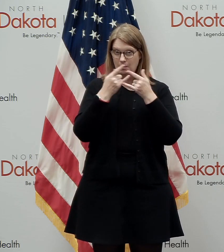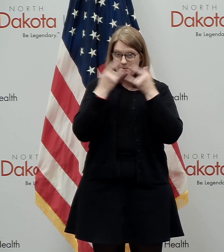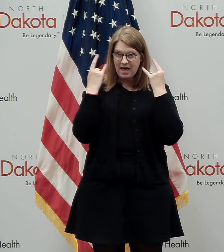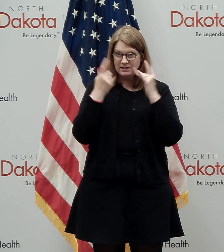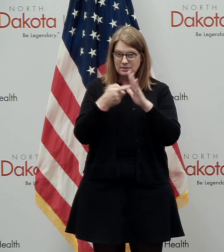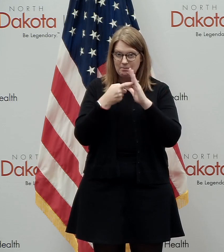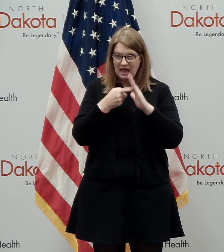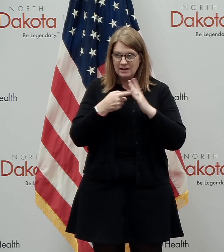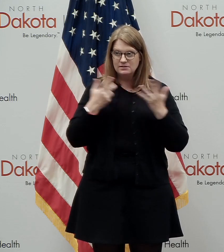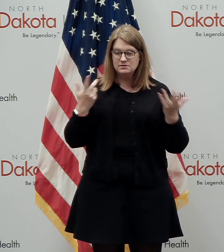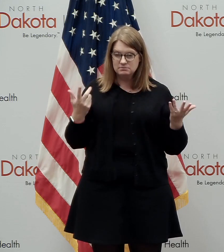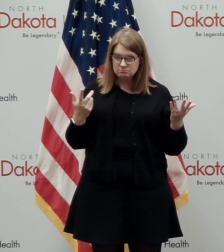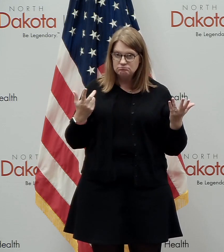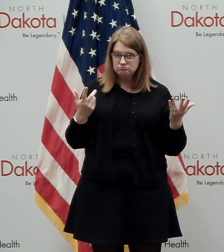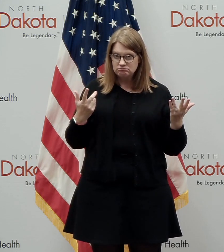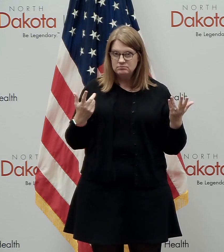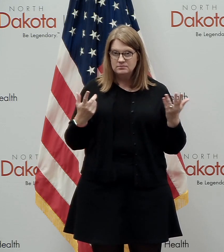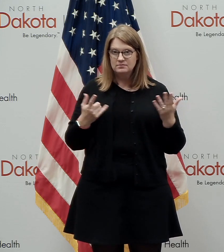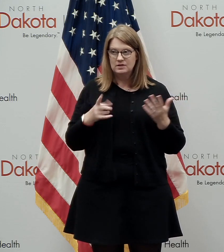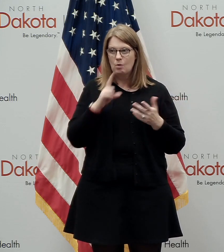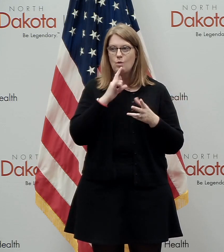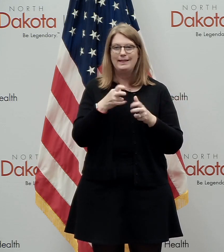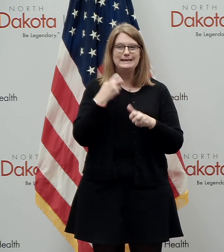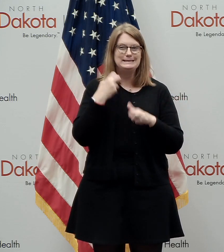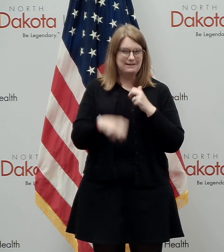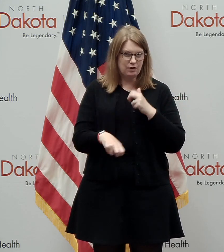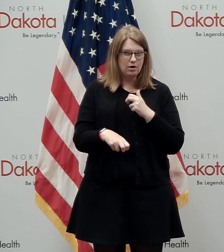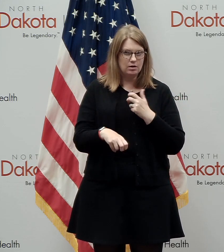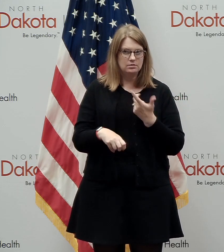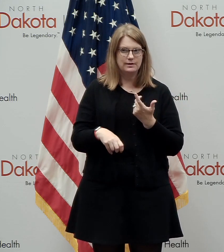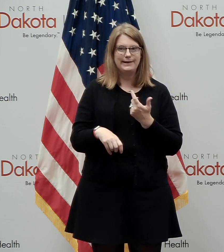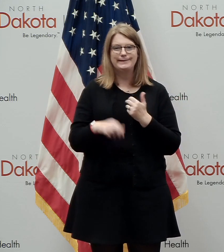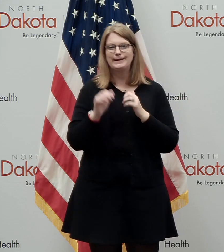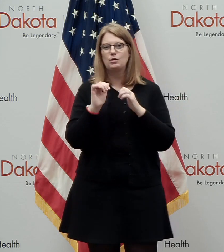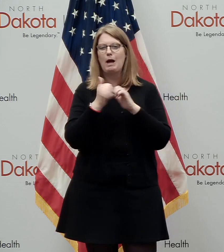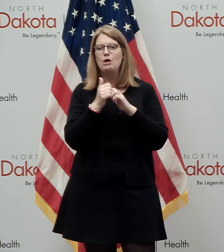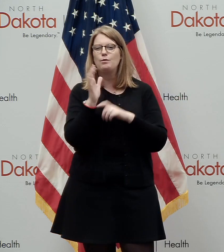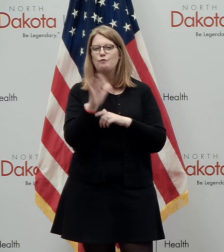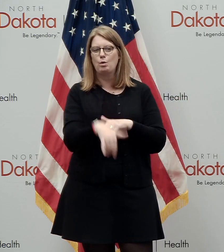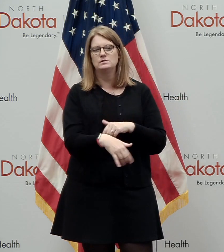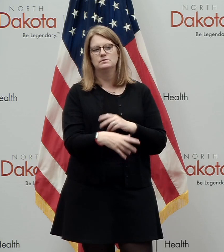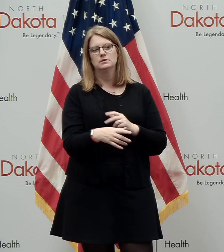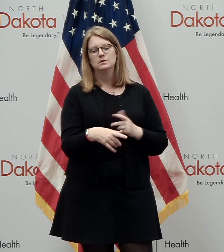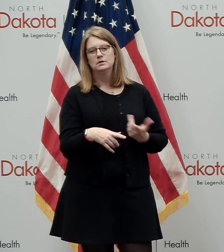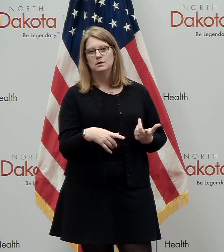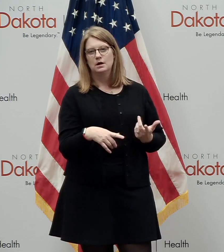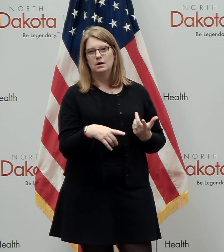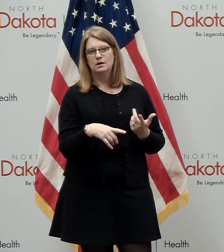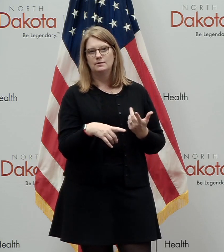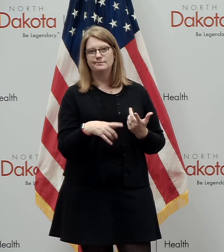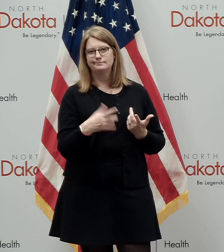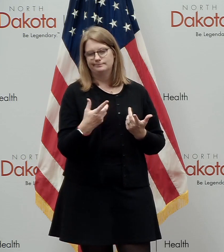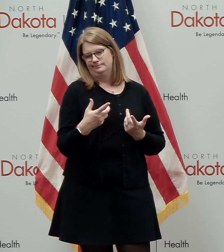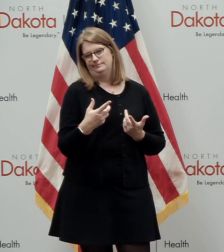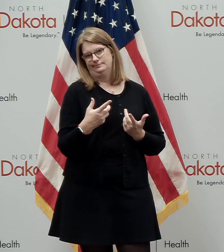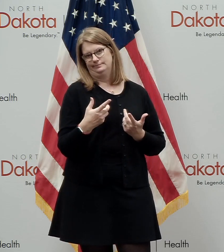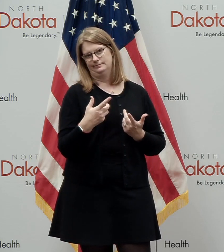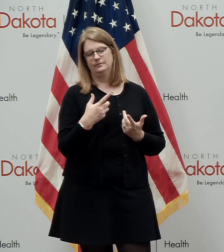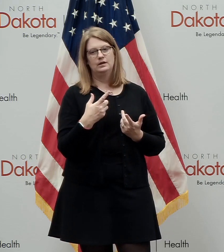they've found them to be very difficult to, the enforceability is very challenging, particularly when you're talking about just a